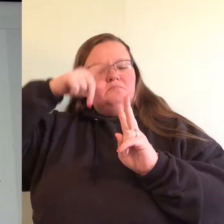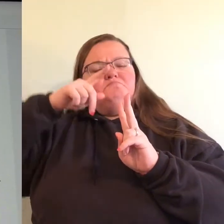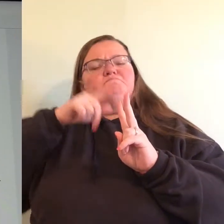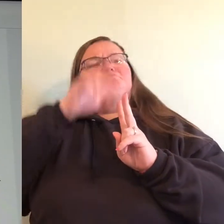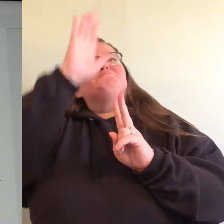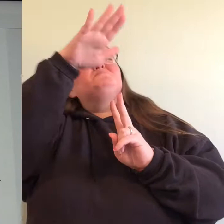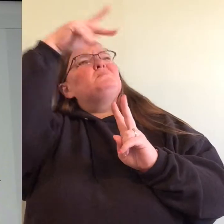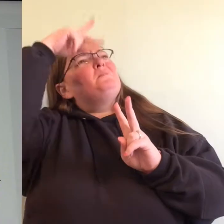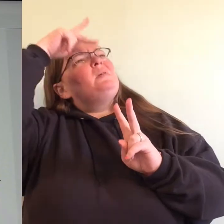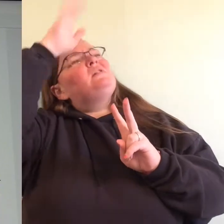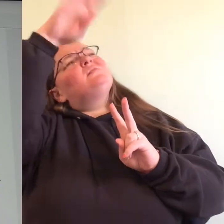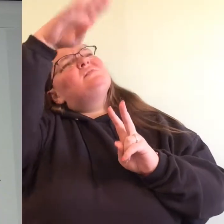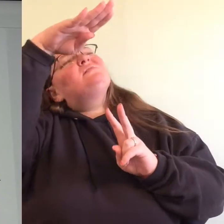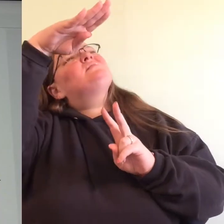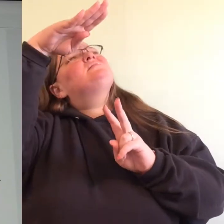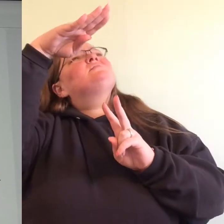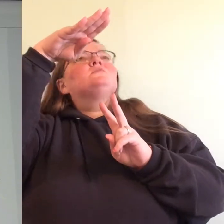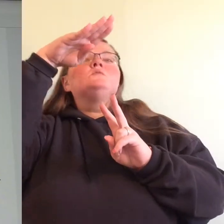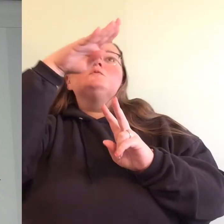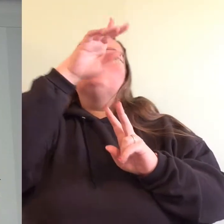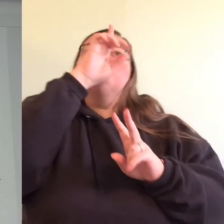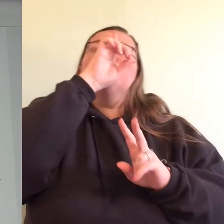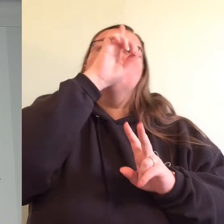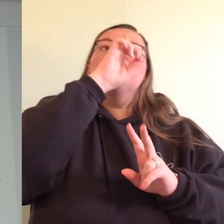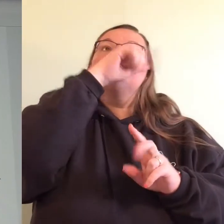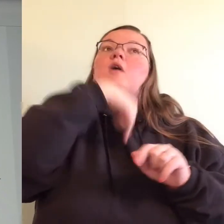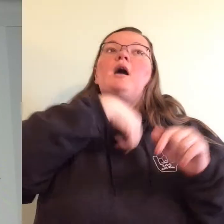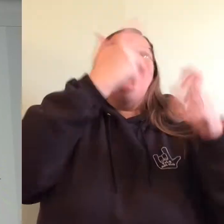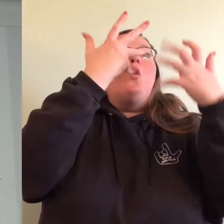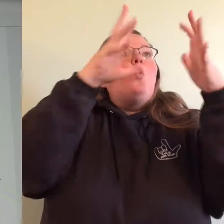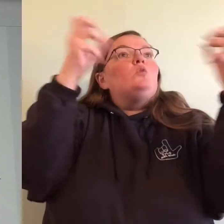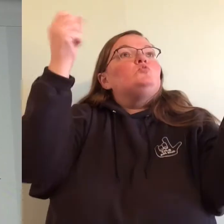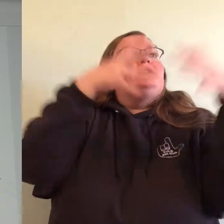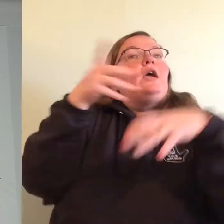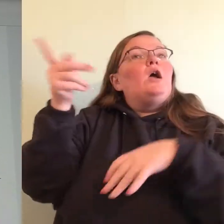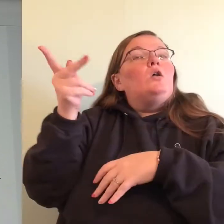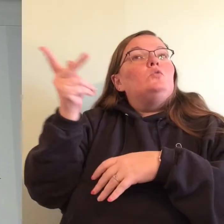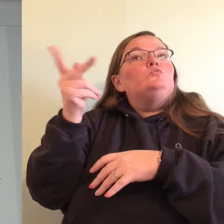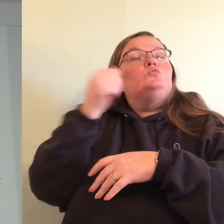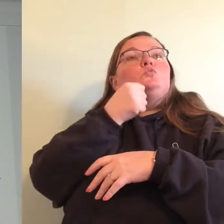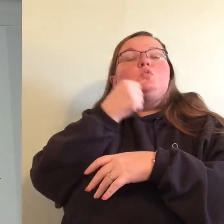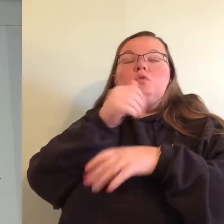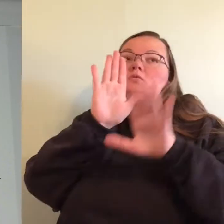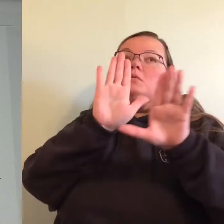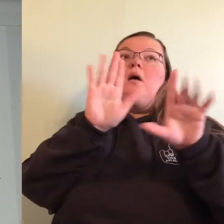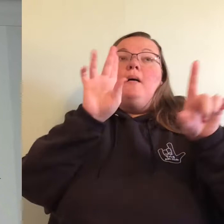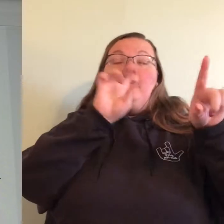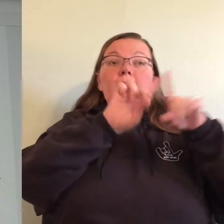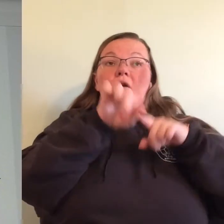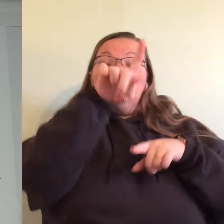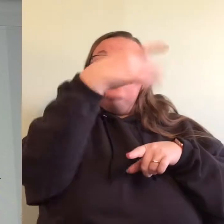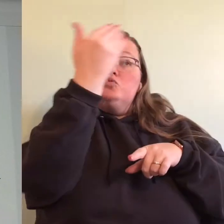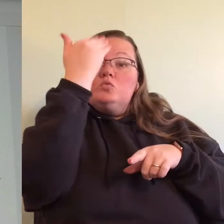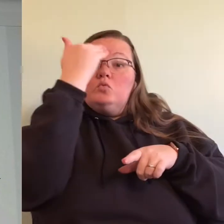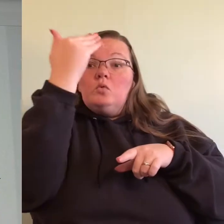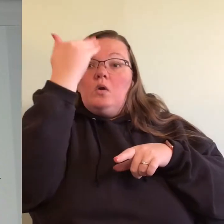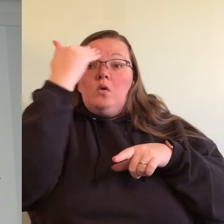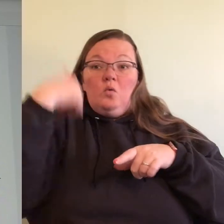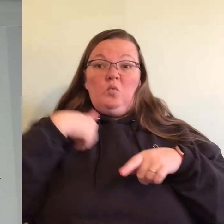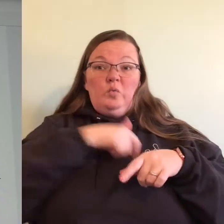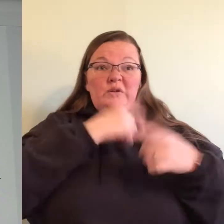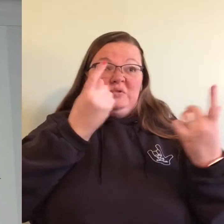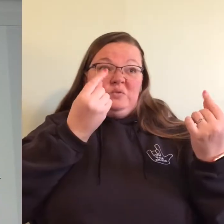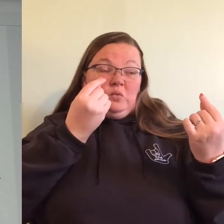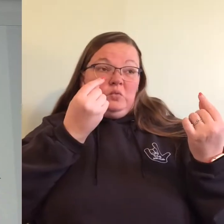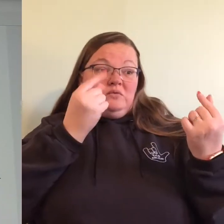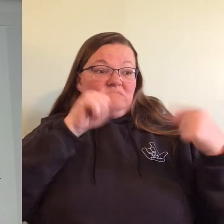say which you'd better listen to." "What is it?" said Peter. "Hush, not so loud," said Edmund. "There's no good frightening the girls. But have you